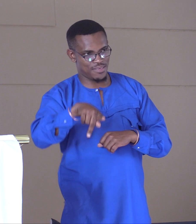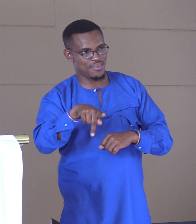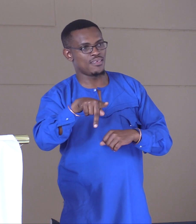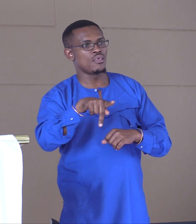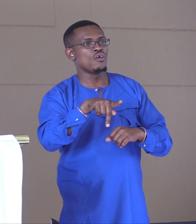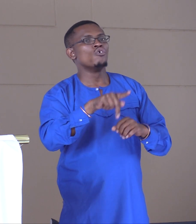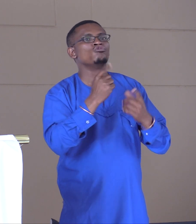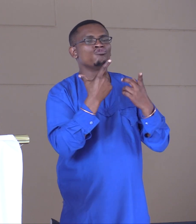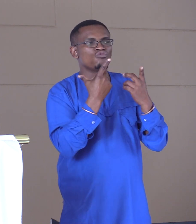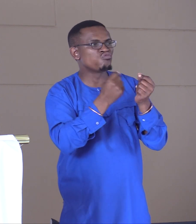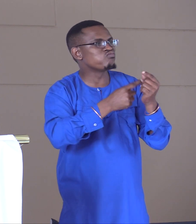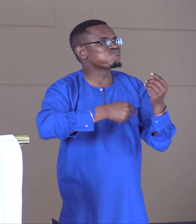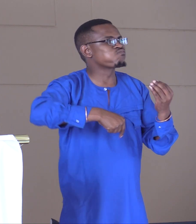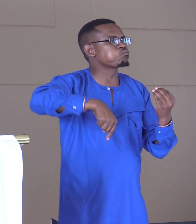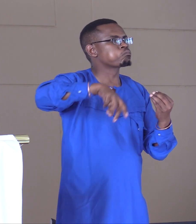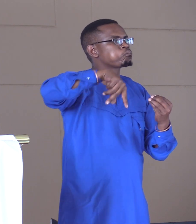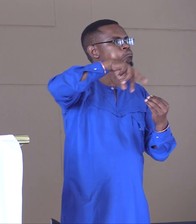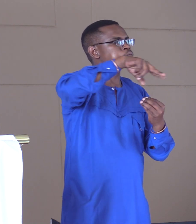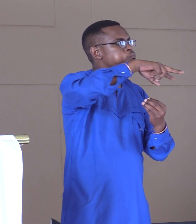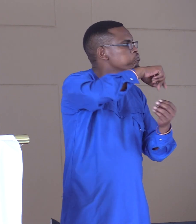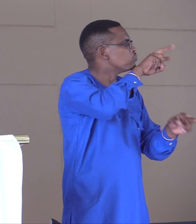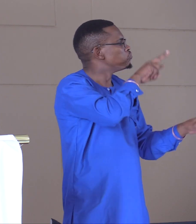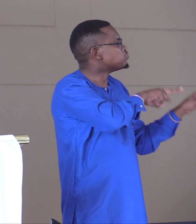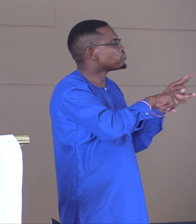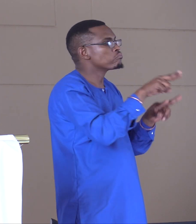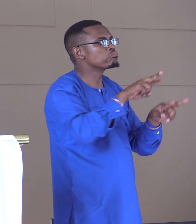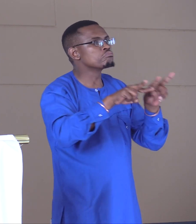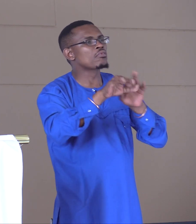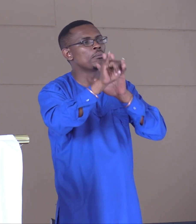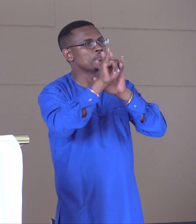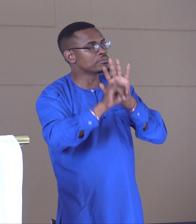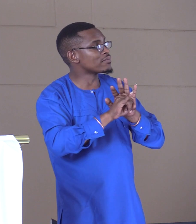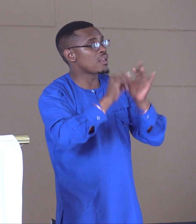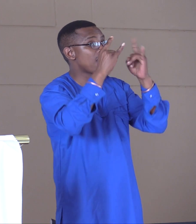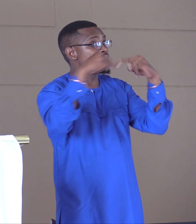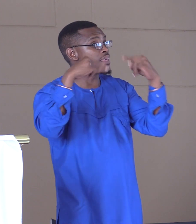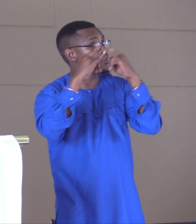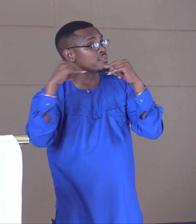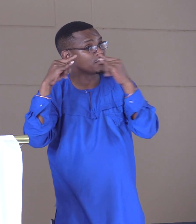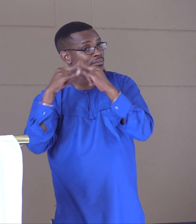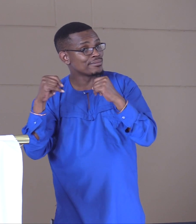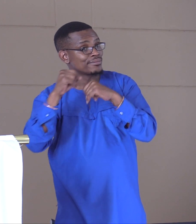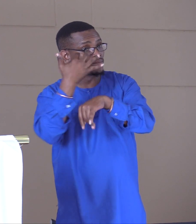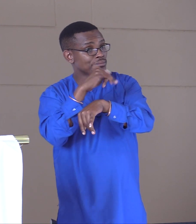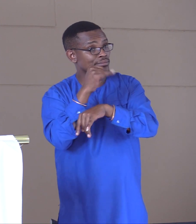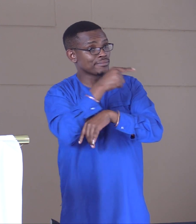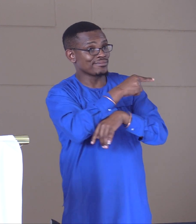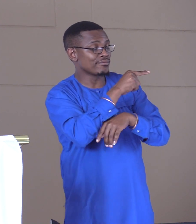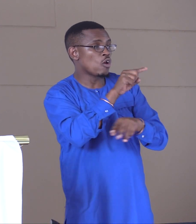a walkabout of all the sponsors and learner displays. But before we do